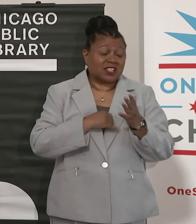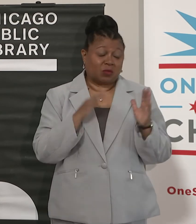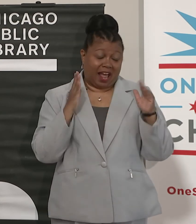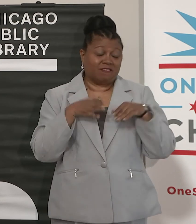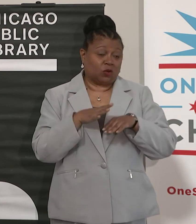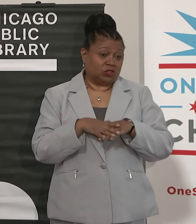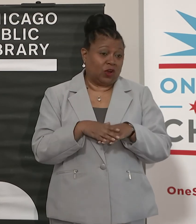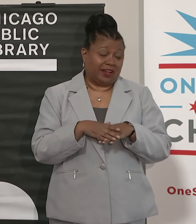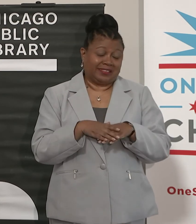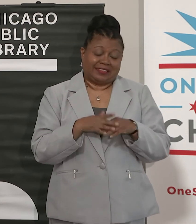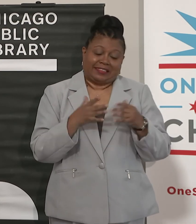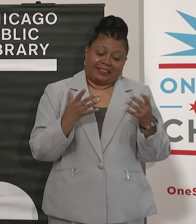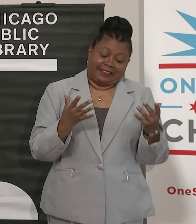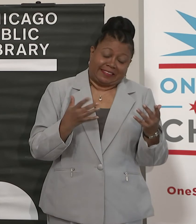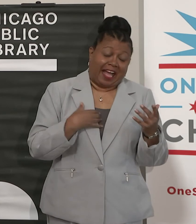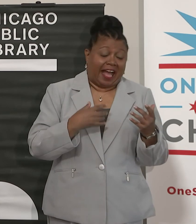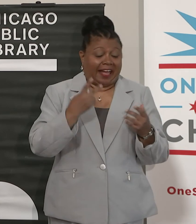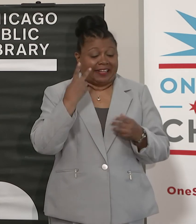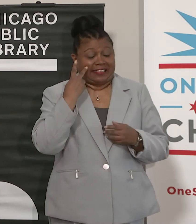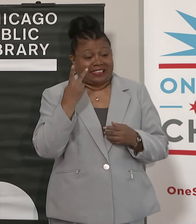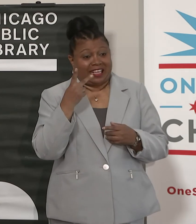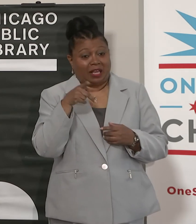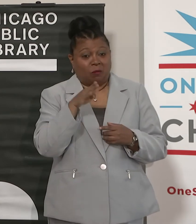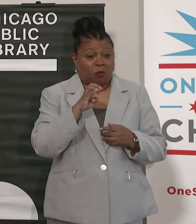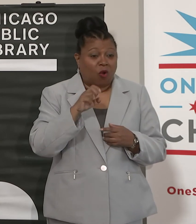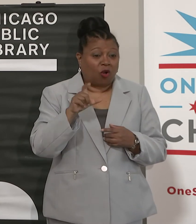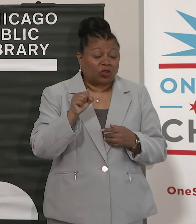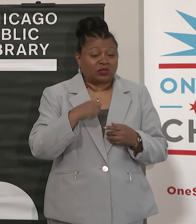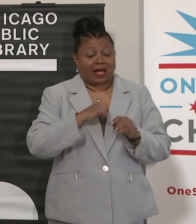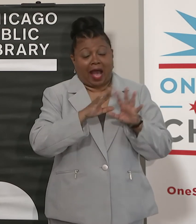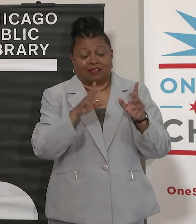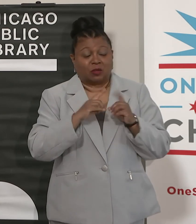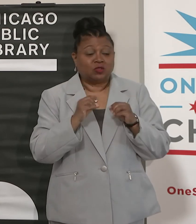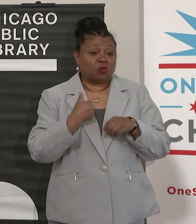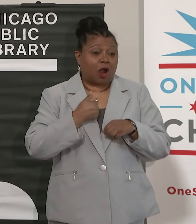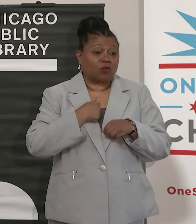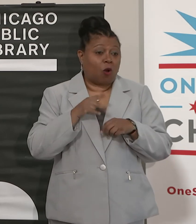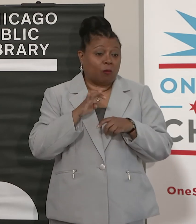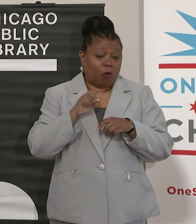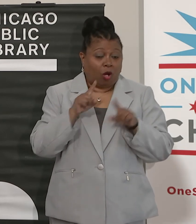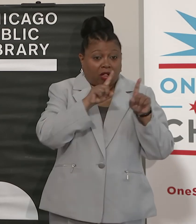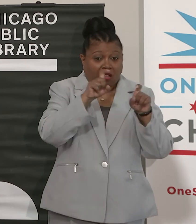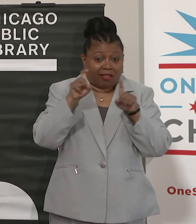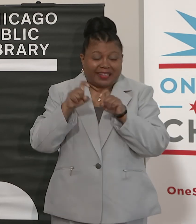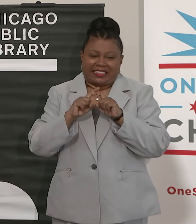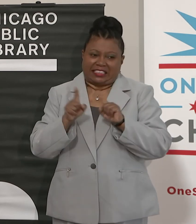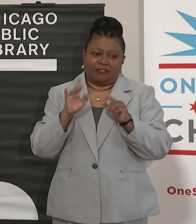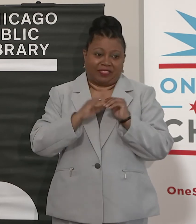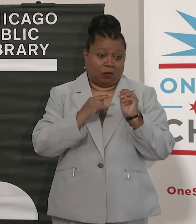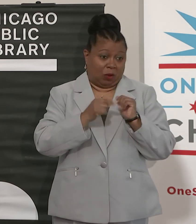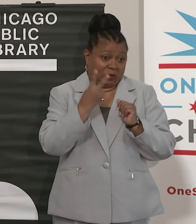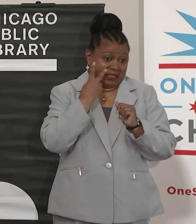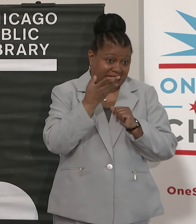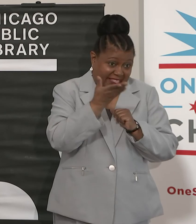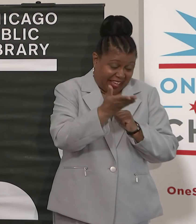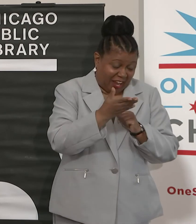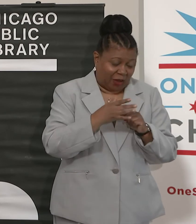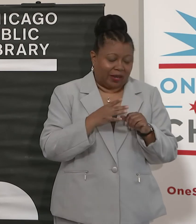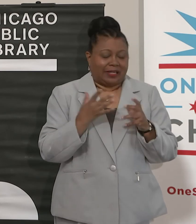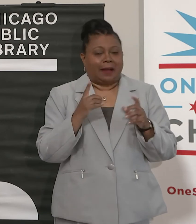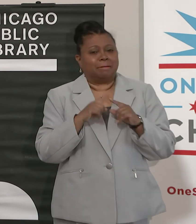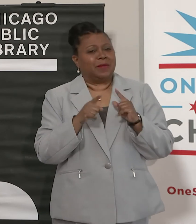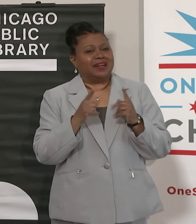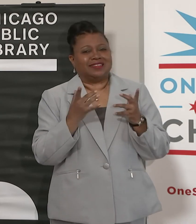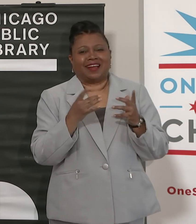focused on. I see polls, obviously we do our own polling, which is, I think, different than what we've seen there.